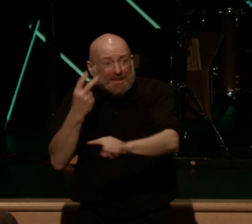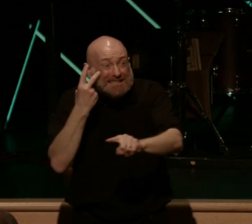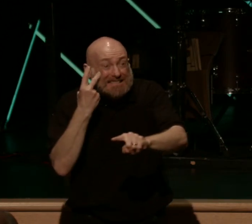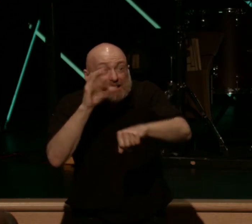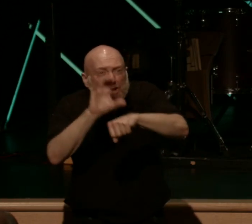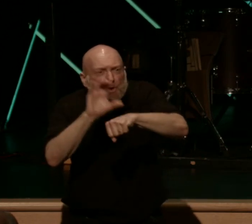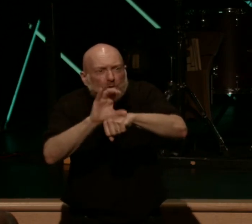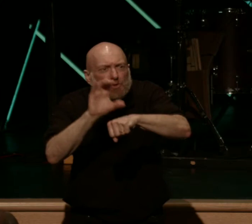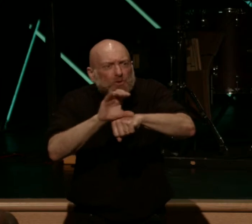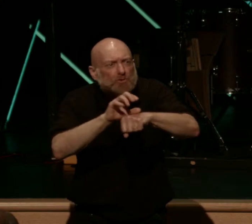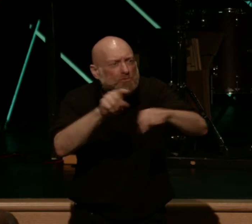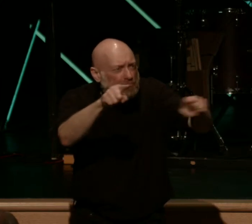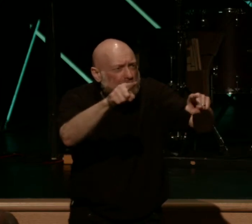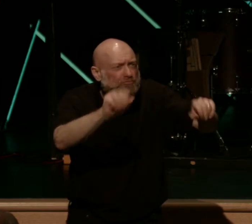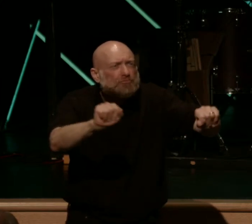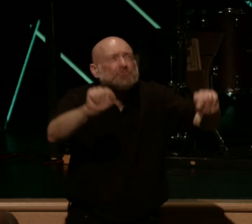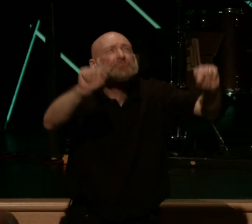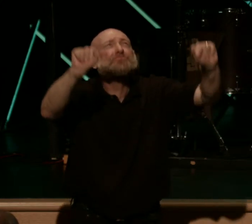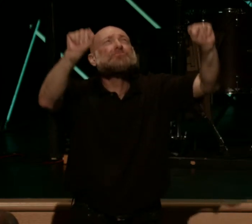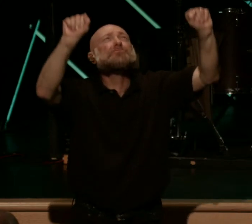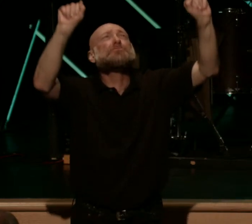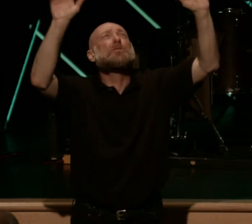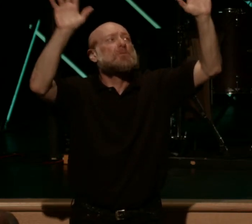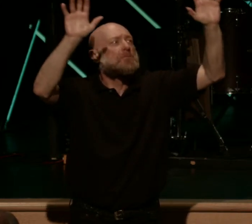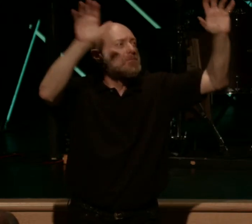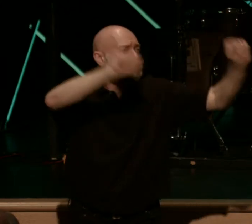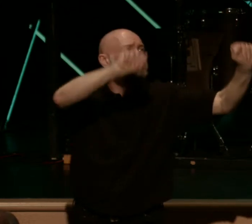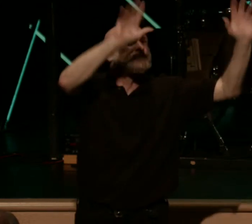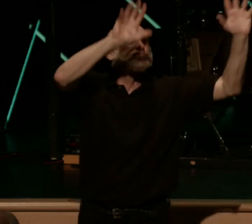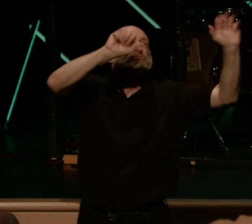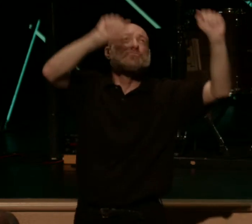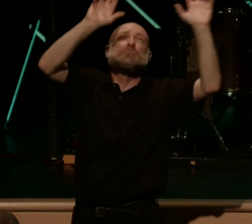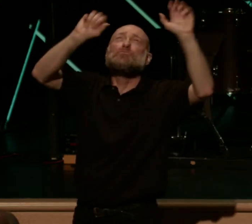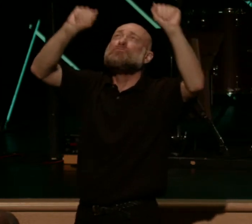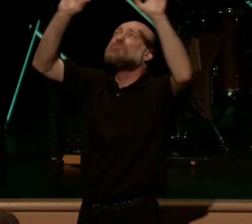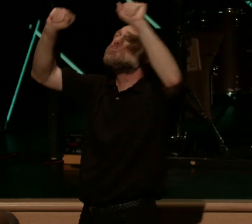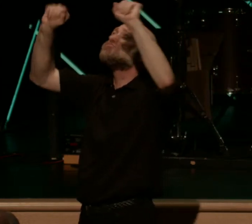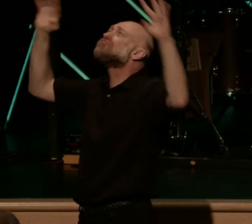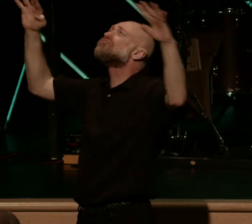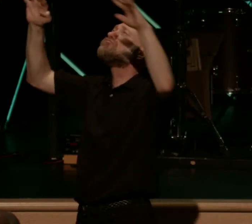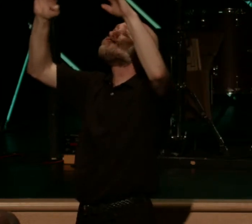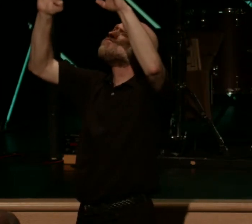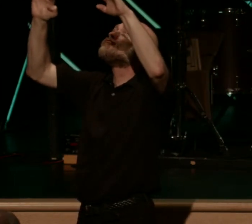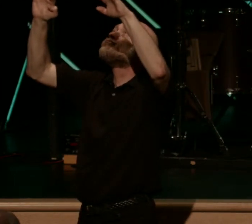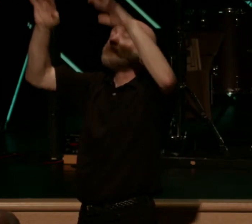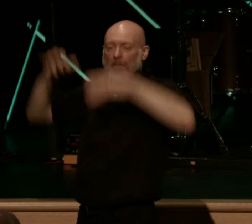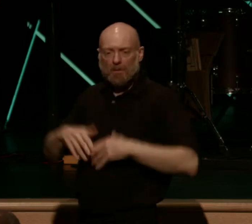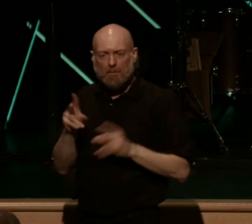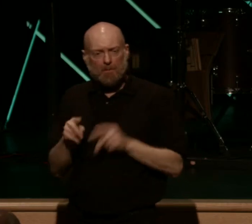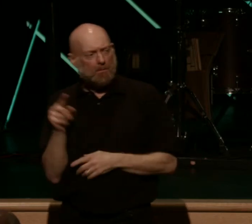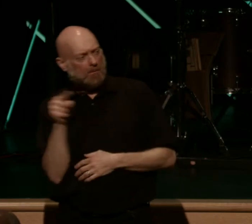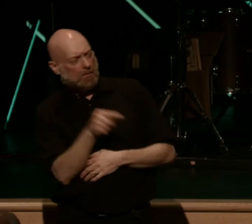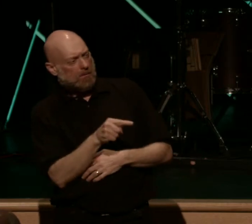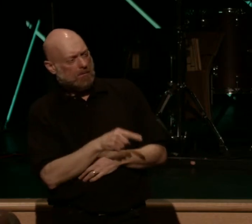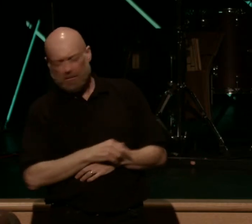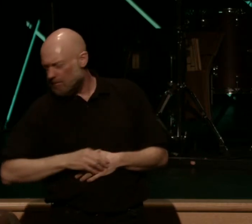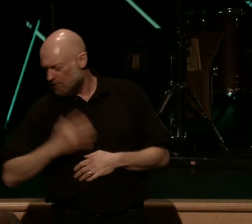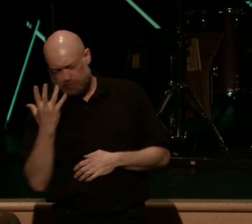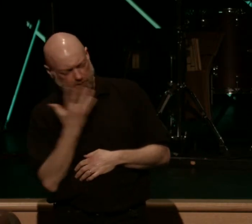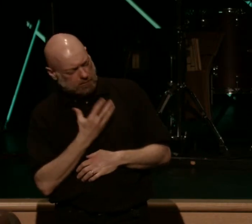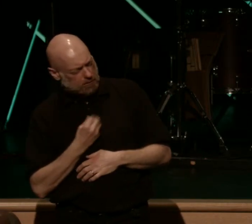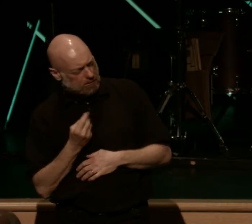church submitting to Jesus Christ and putting that beauty on display